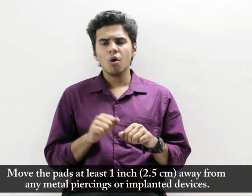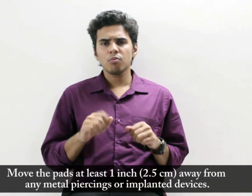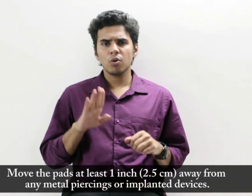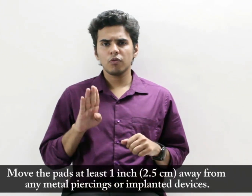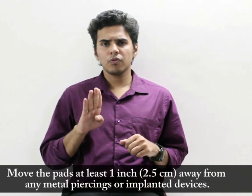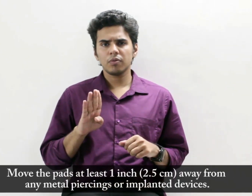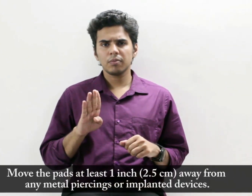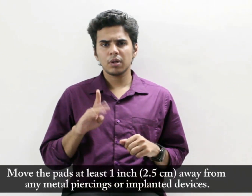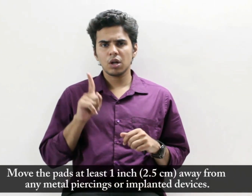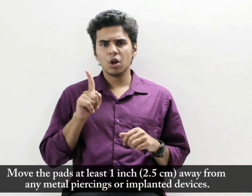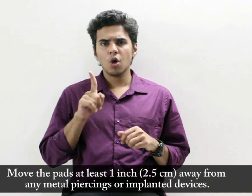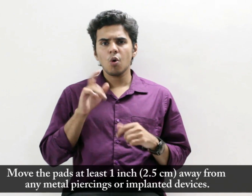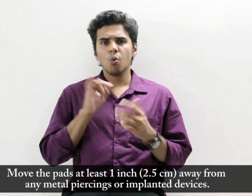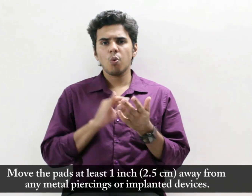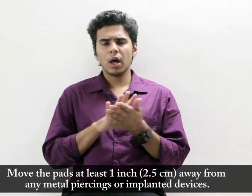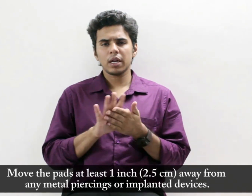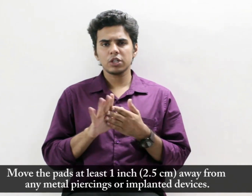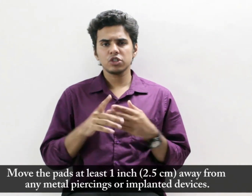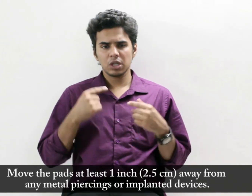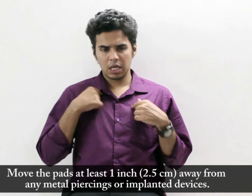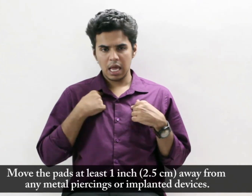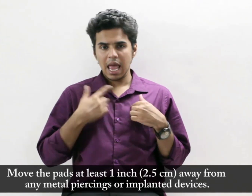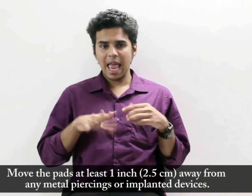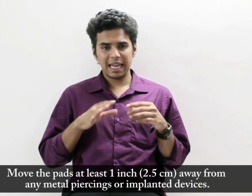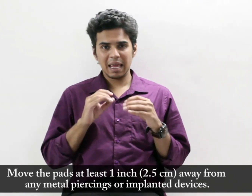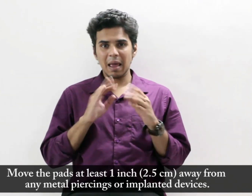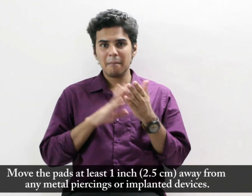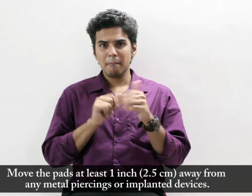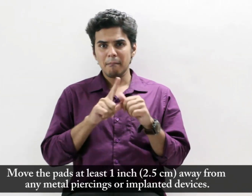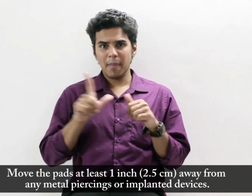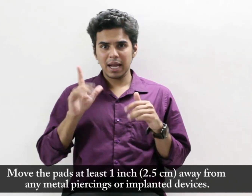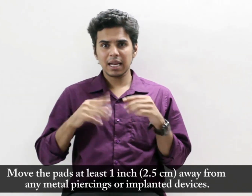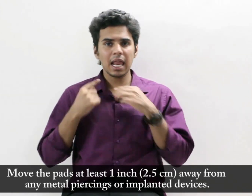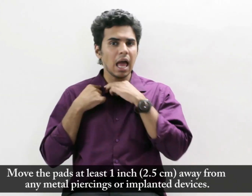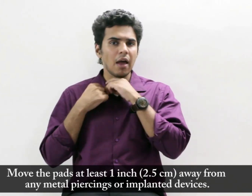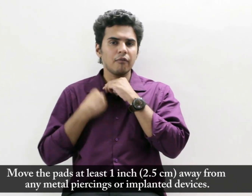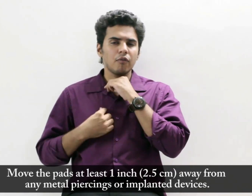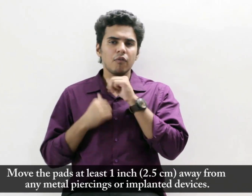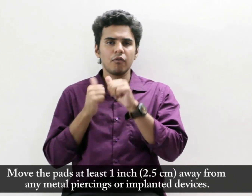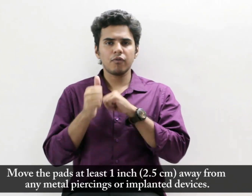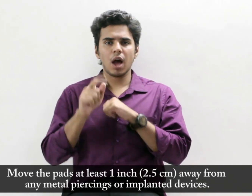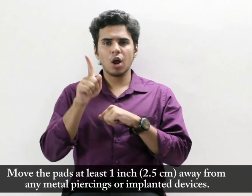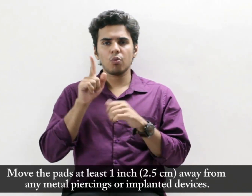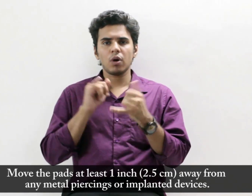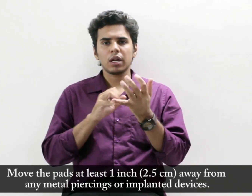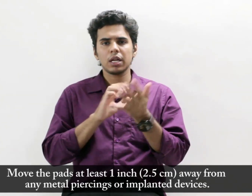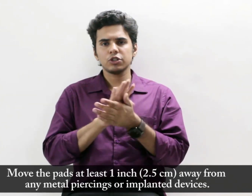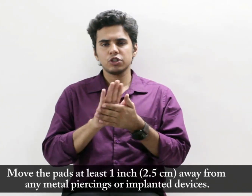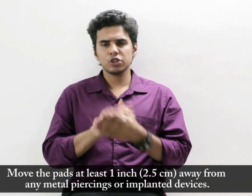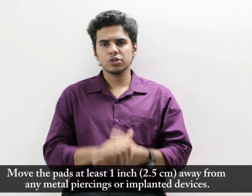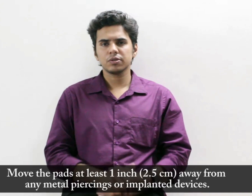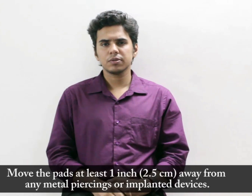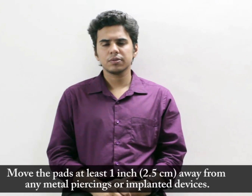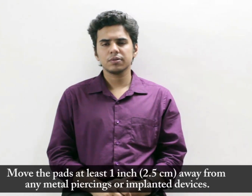Move the pads at least 1 inch 2.5 cm away from the metal piercing or implanted